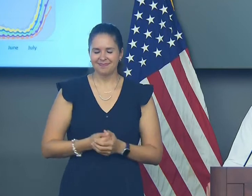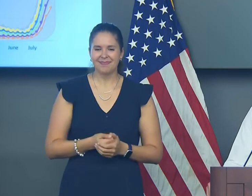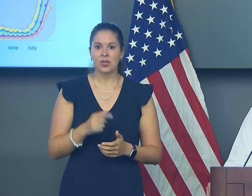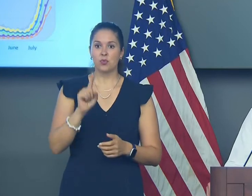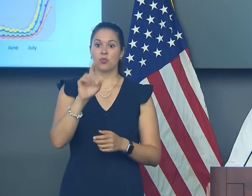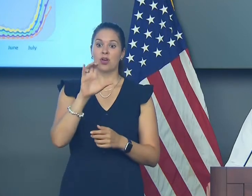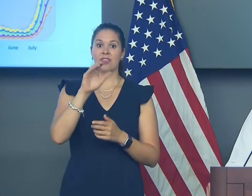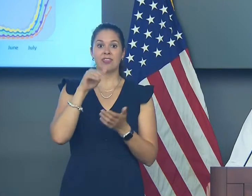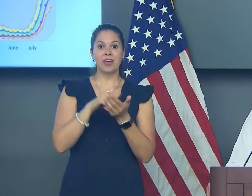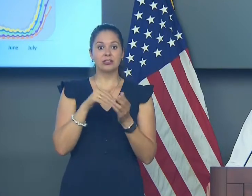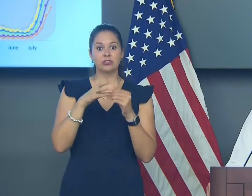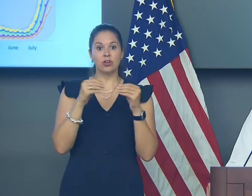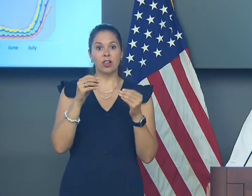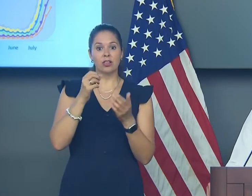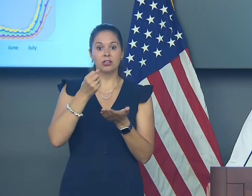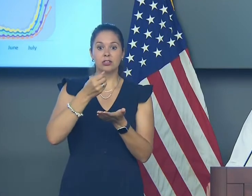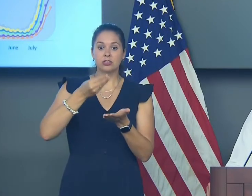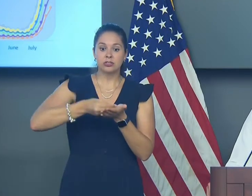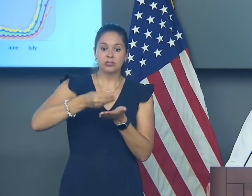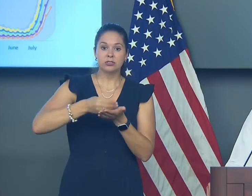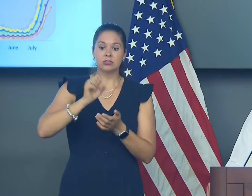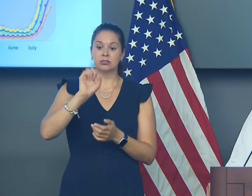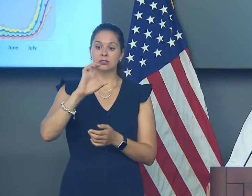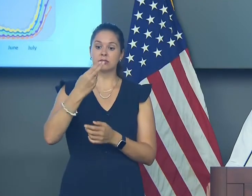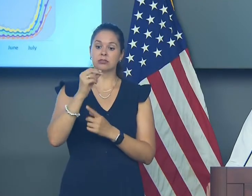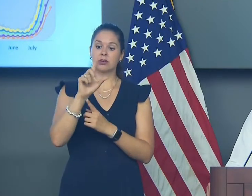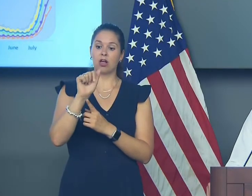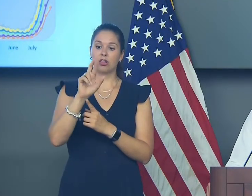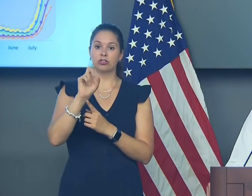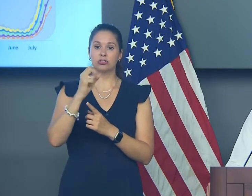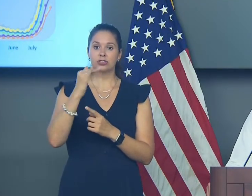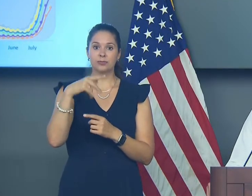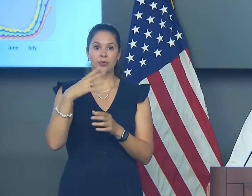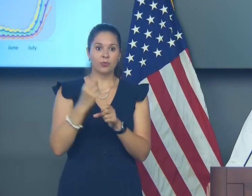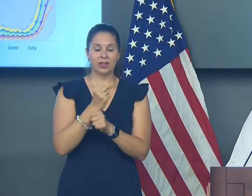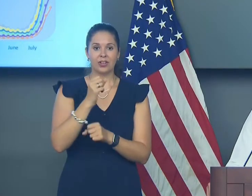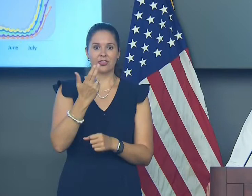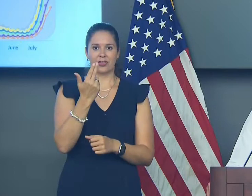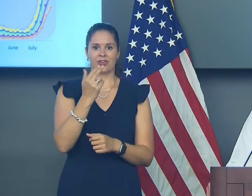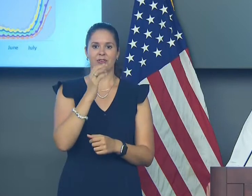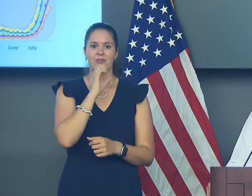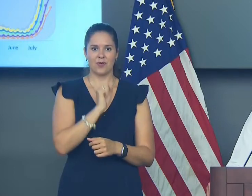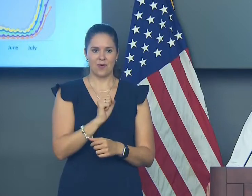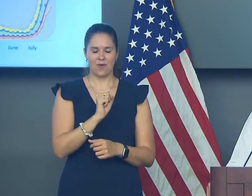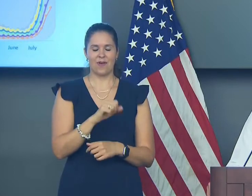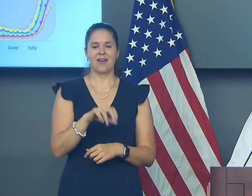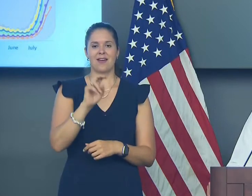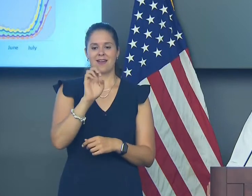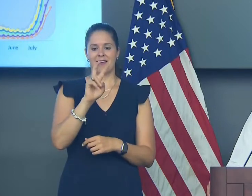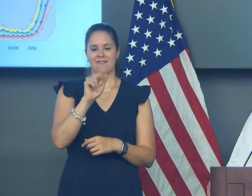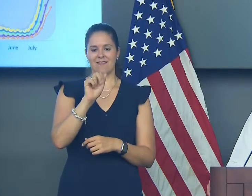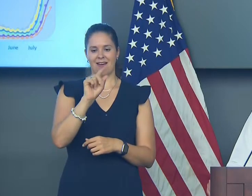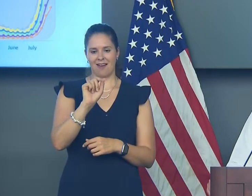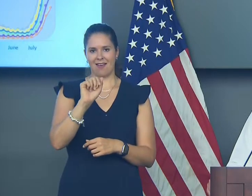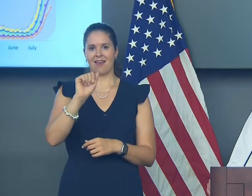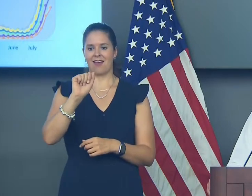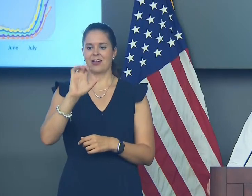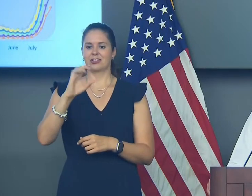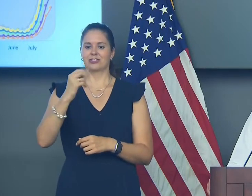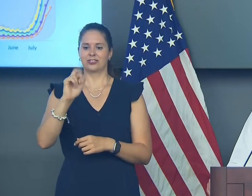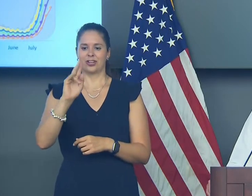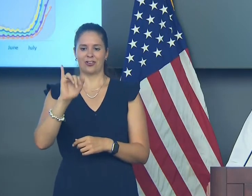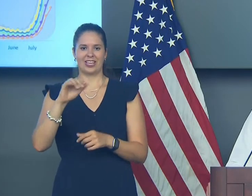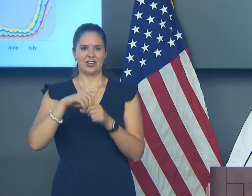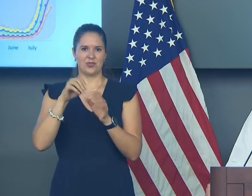our $100,000 scholarship winner is 13-year-old Nevada Charity of New Orleans, and she is headed to the